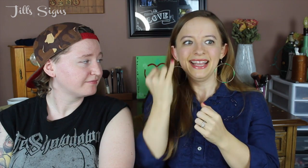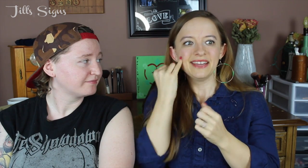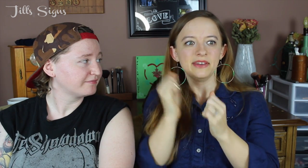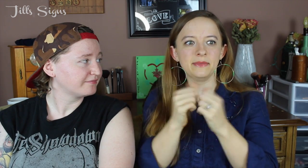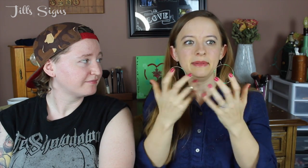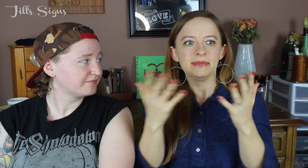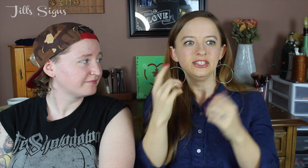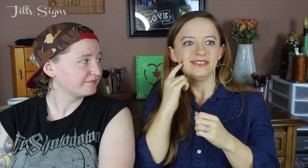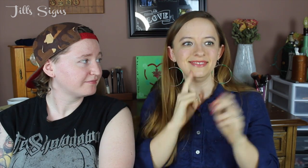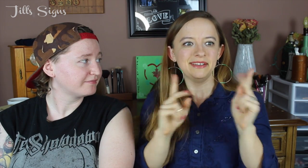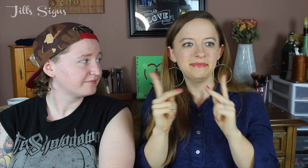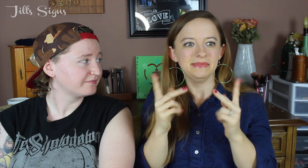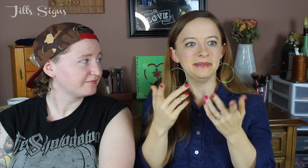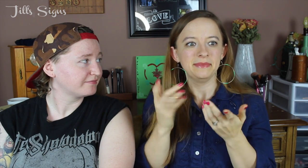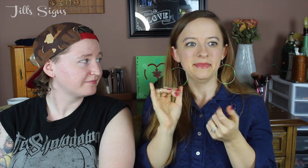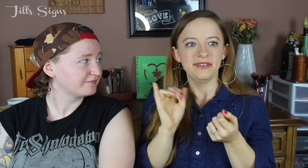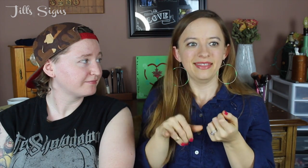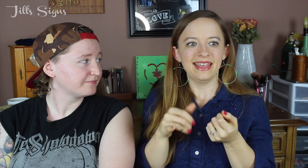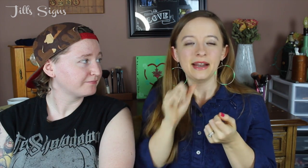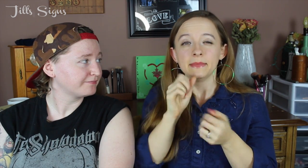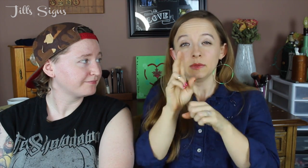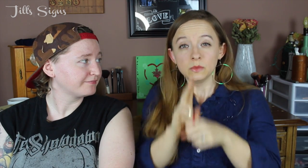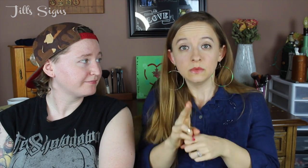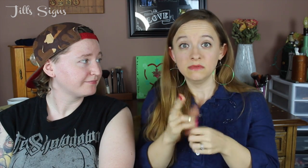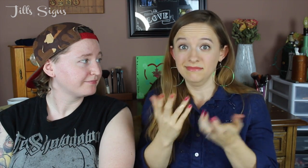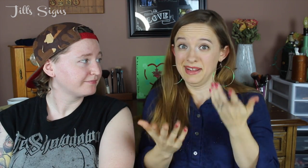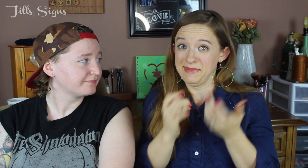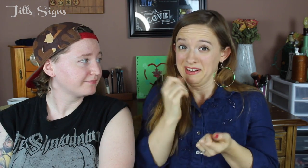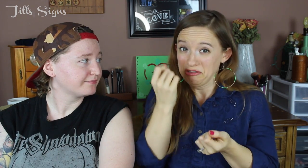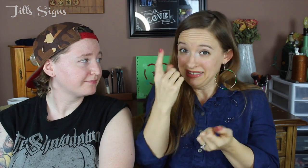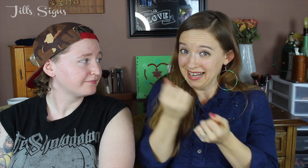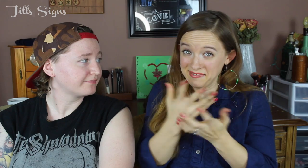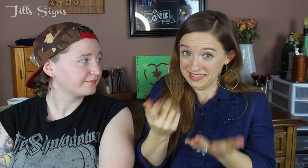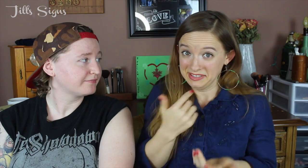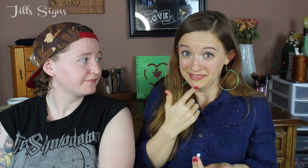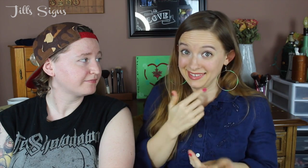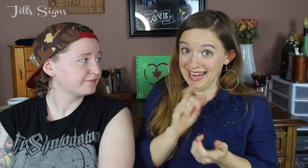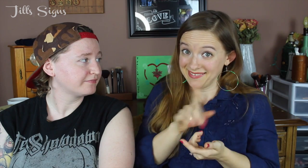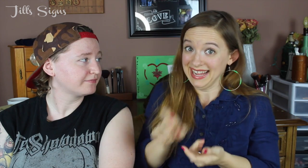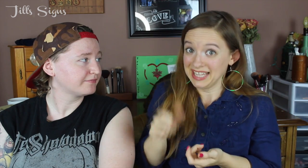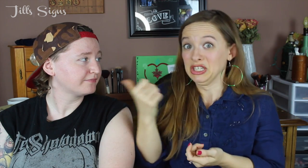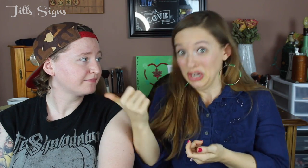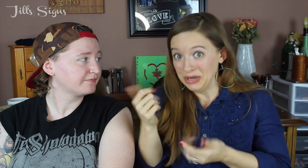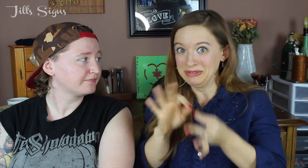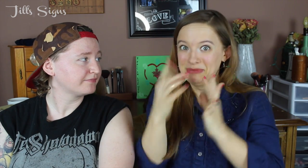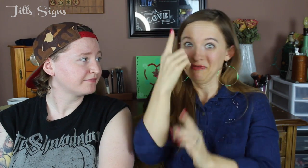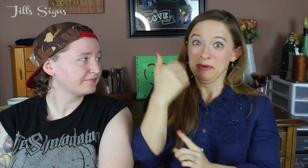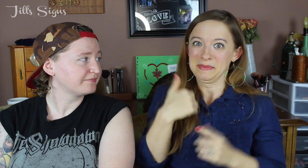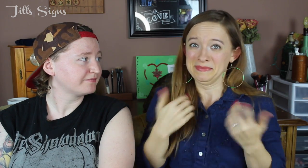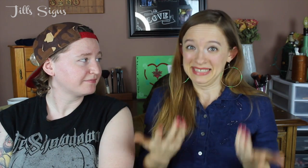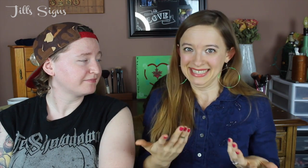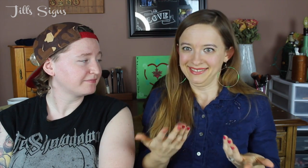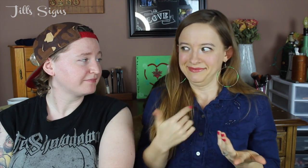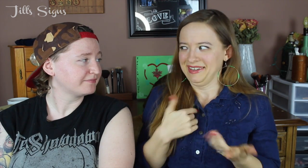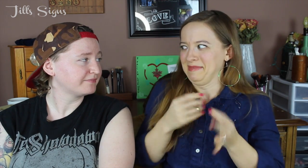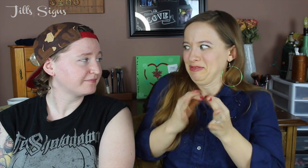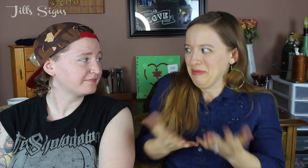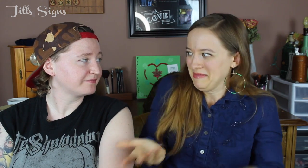but more like, if, there's a lot of deaf people that I'm not used to. Maybe I don't understand everything they're saying. I have to ask her to interpret for me,